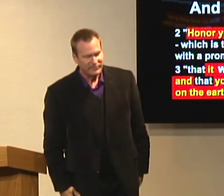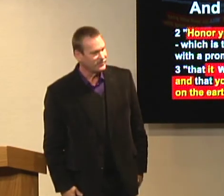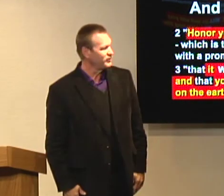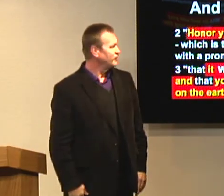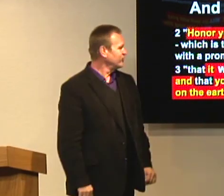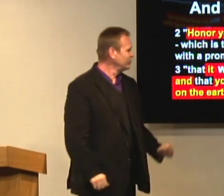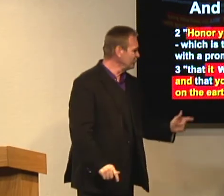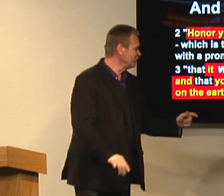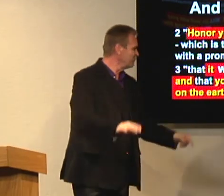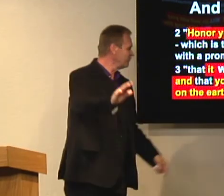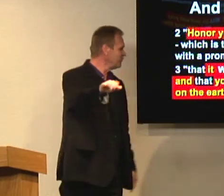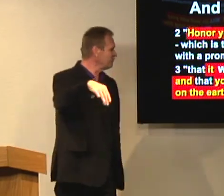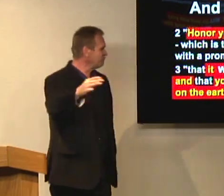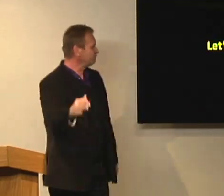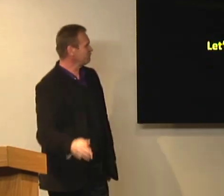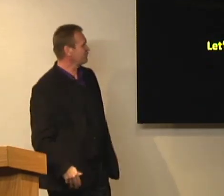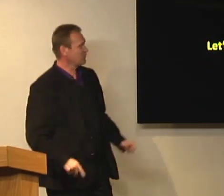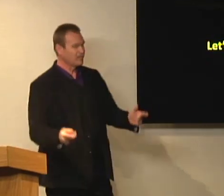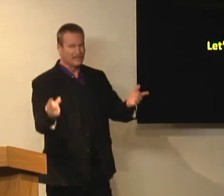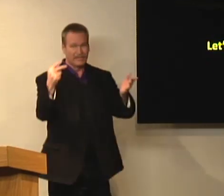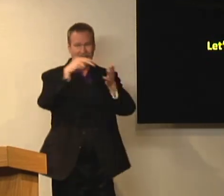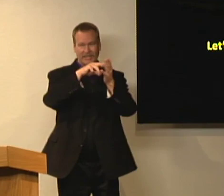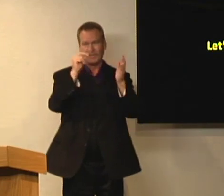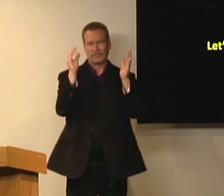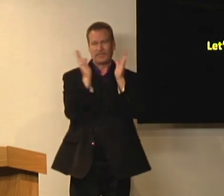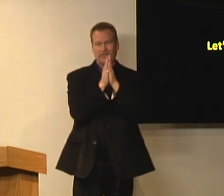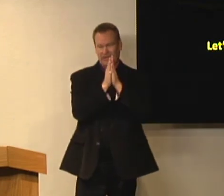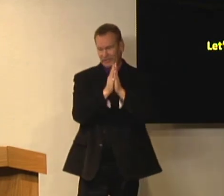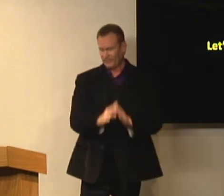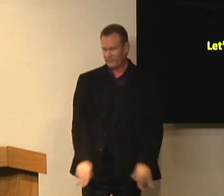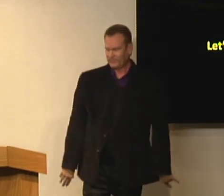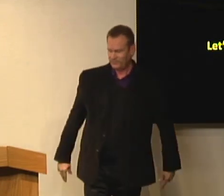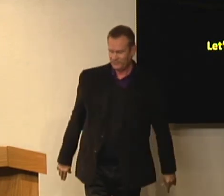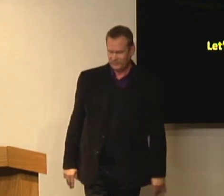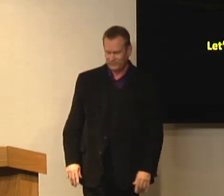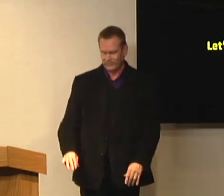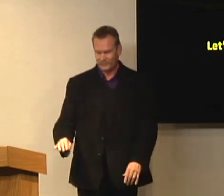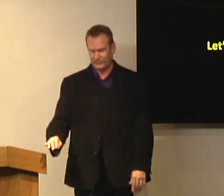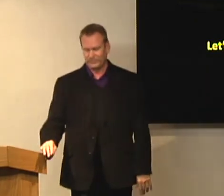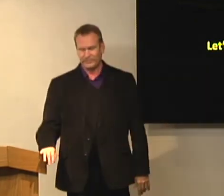life. You will have a joyous life. Let's stand together for our closing.